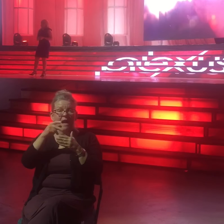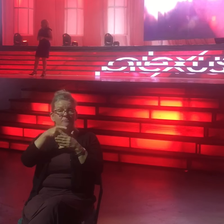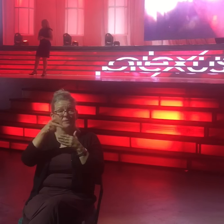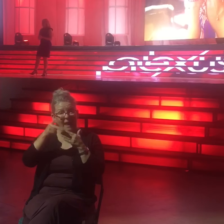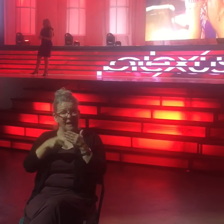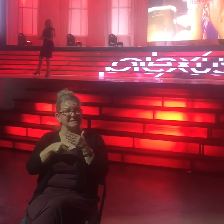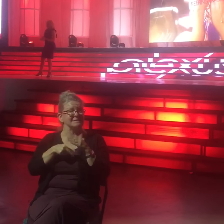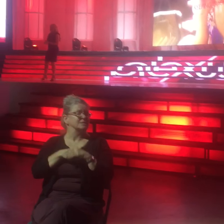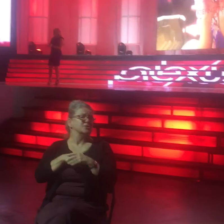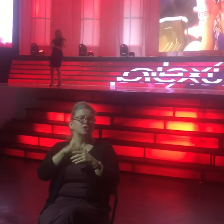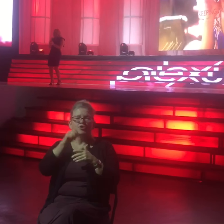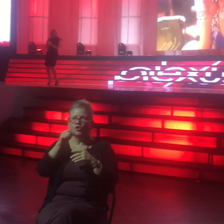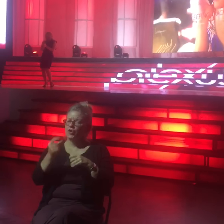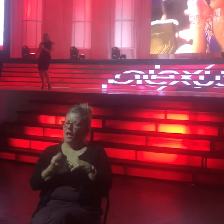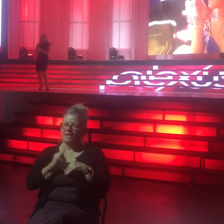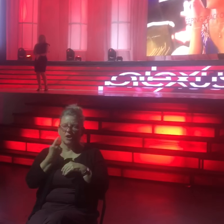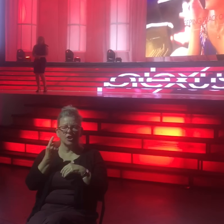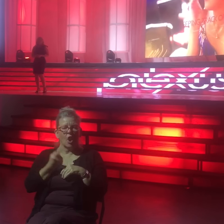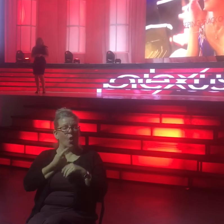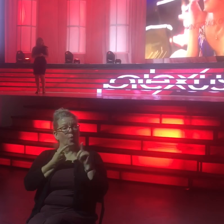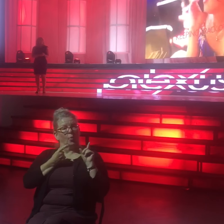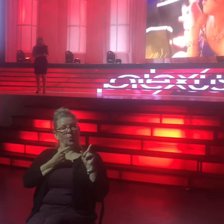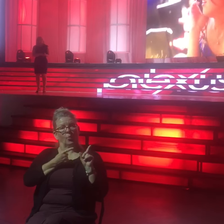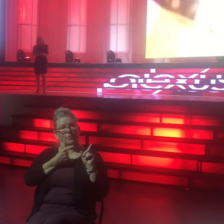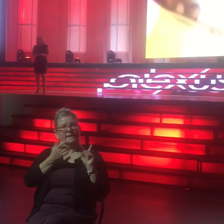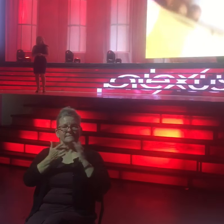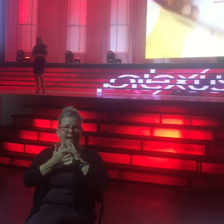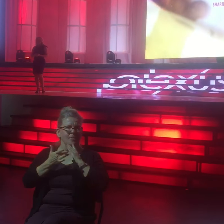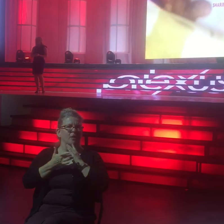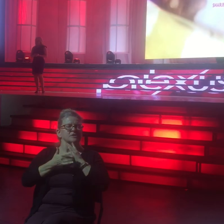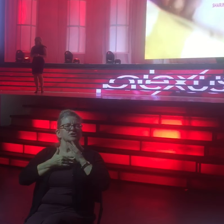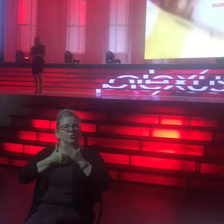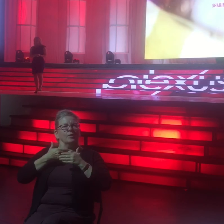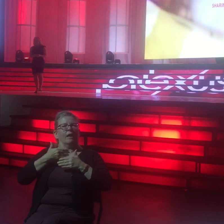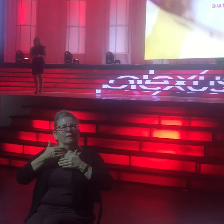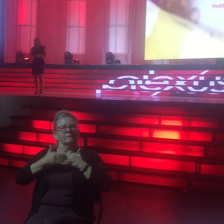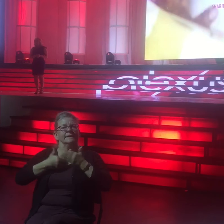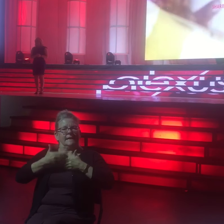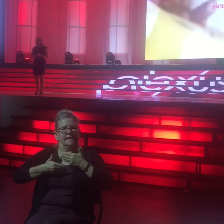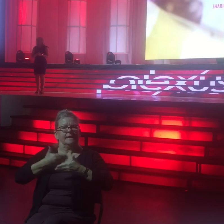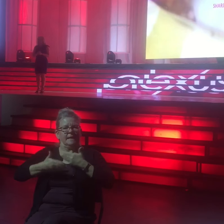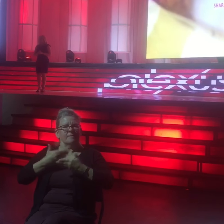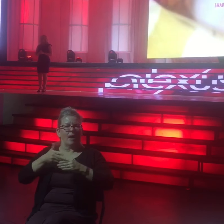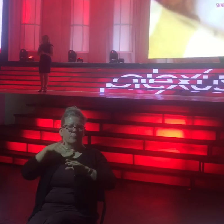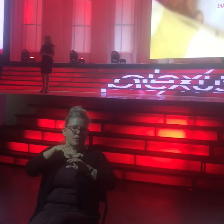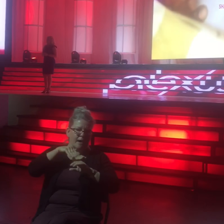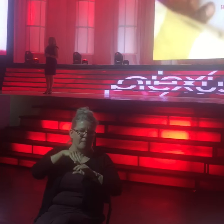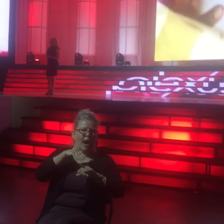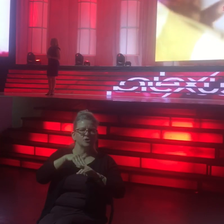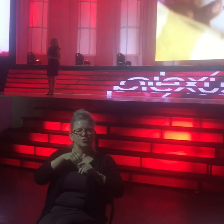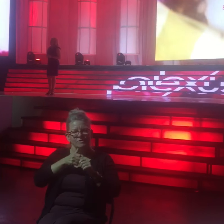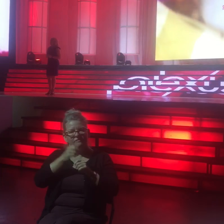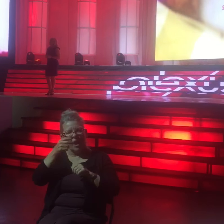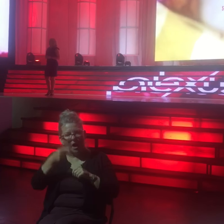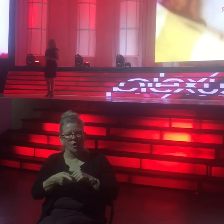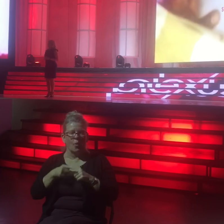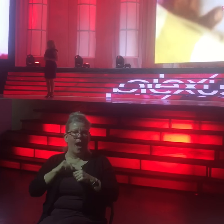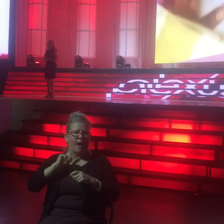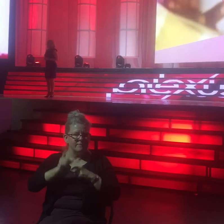virtual assistant keeps the pace automatically. LEXI ensures that you follow up with your contacts, giving them resources, tips, and